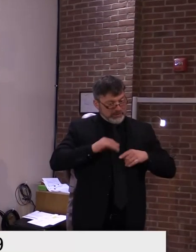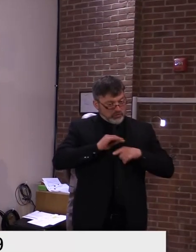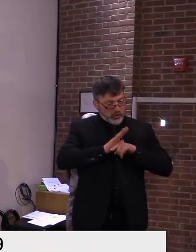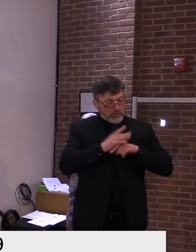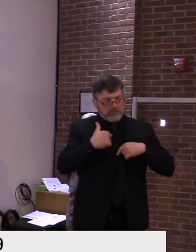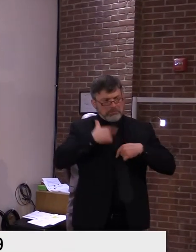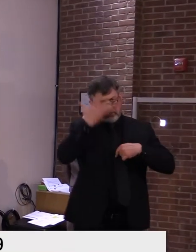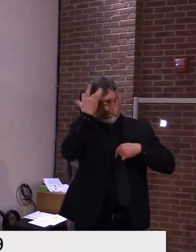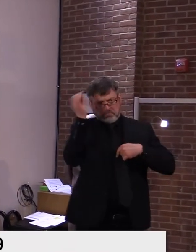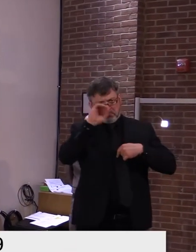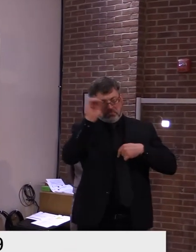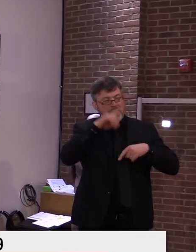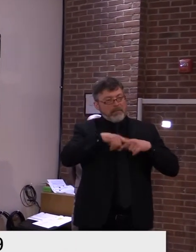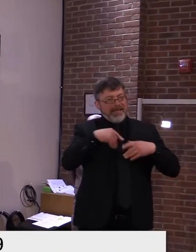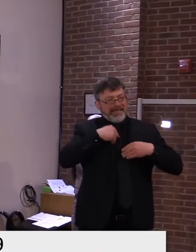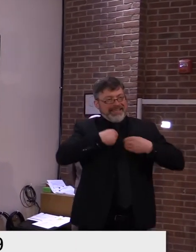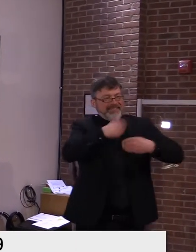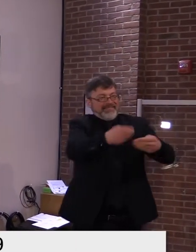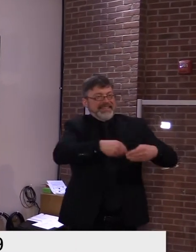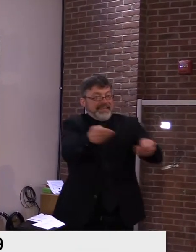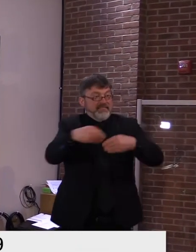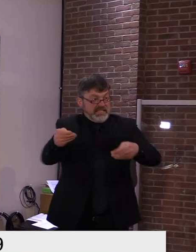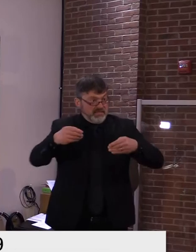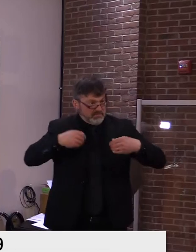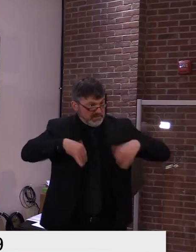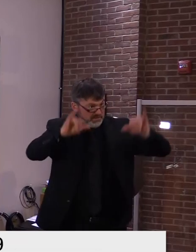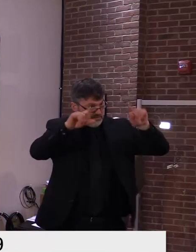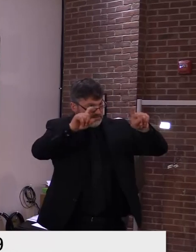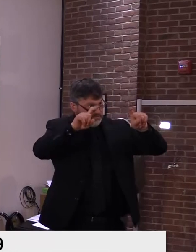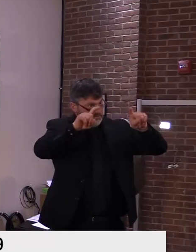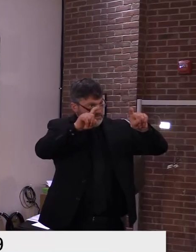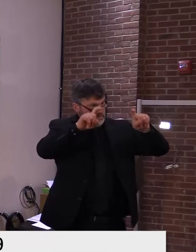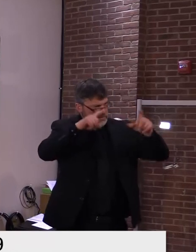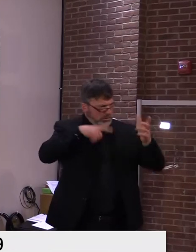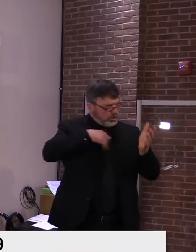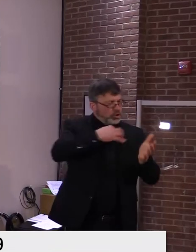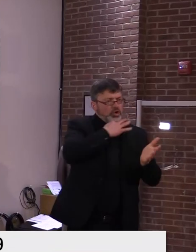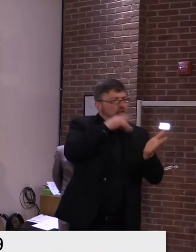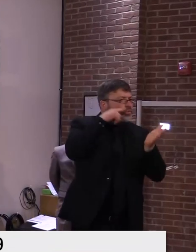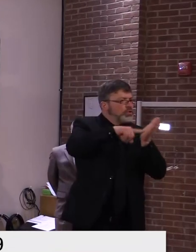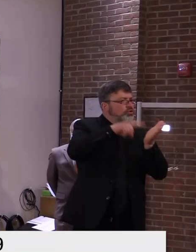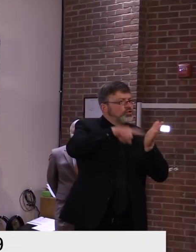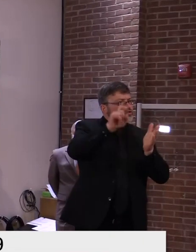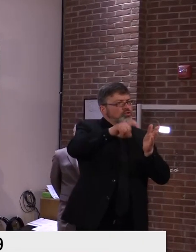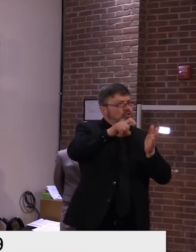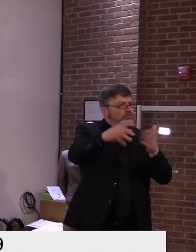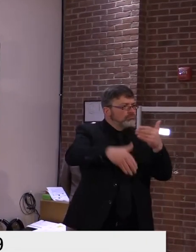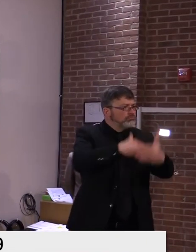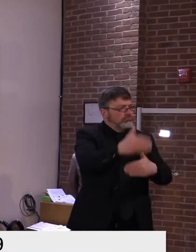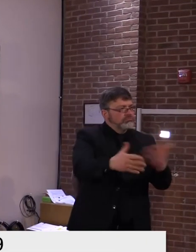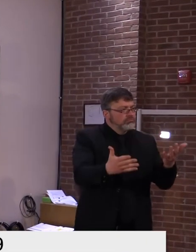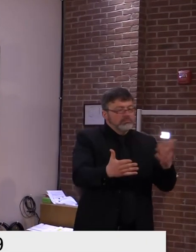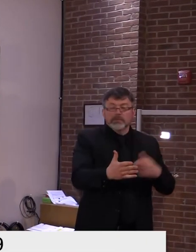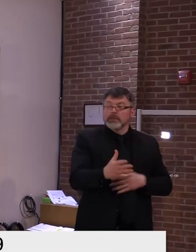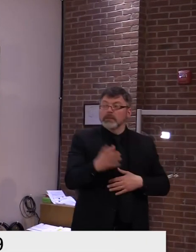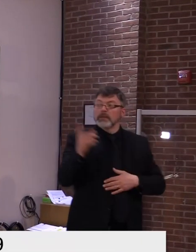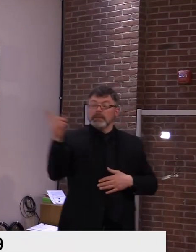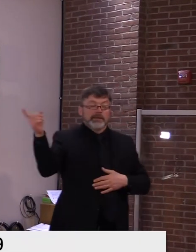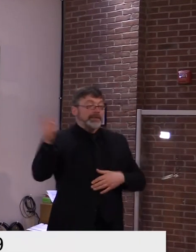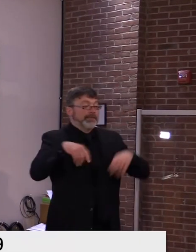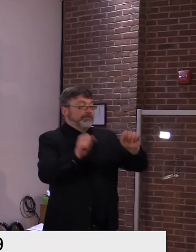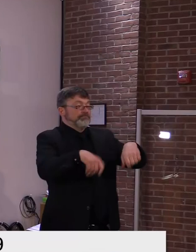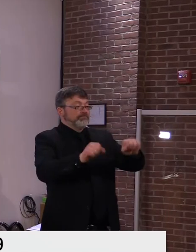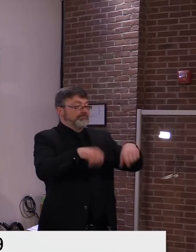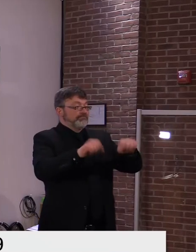You know, that's probably one of those questions that does deserve a monthly examination because the data is starting to accumulate. But